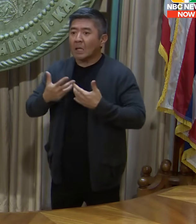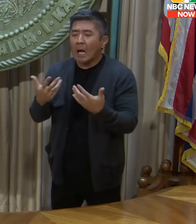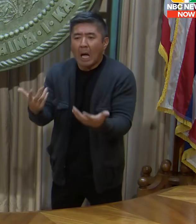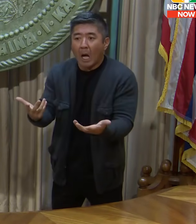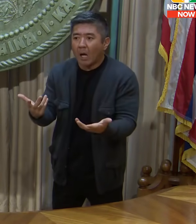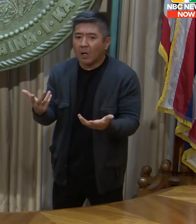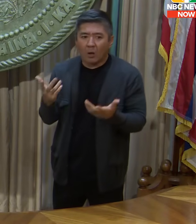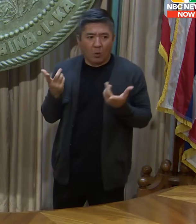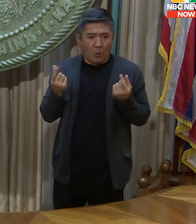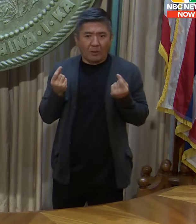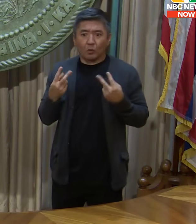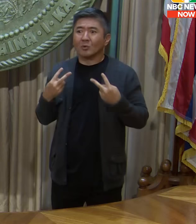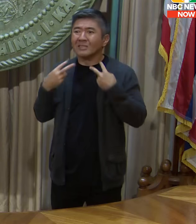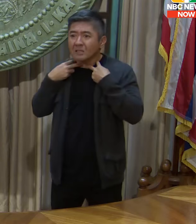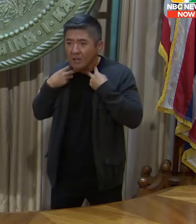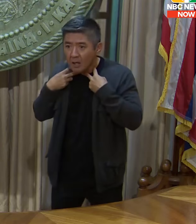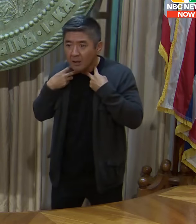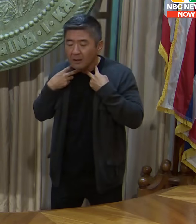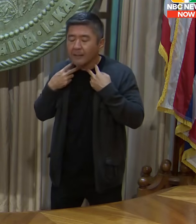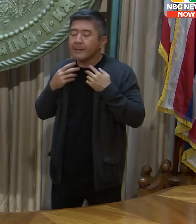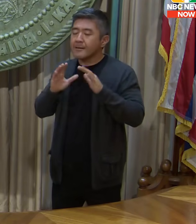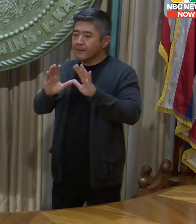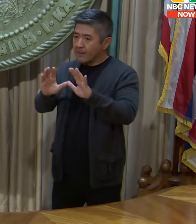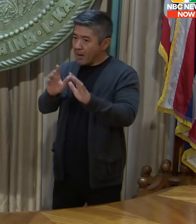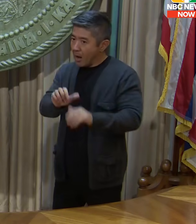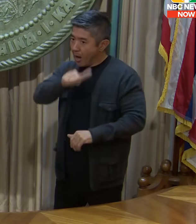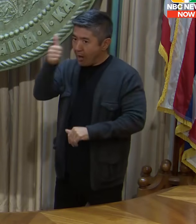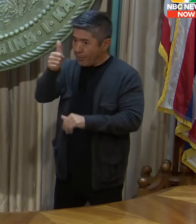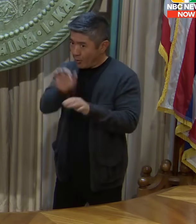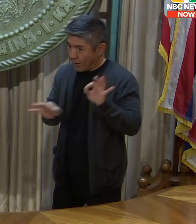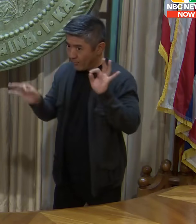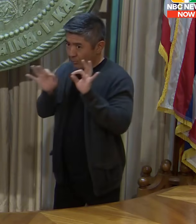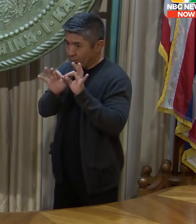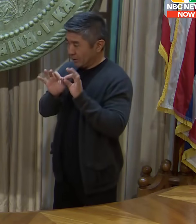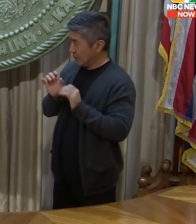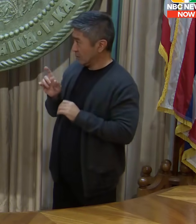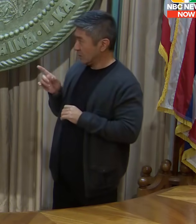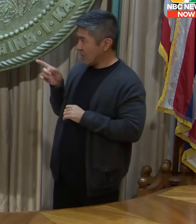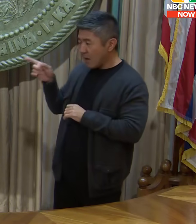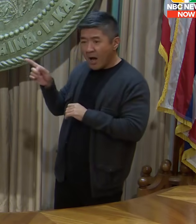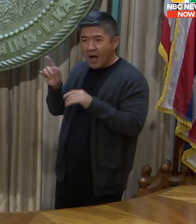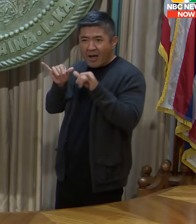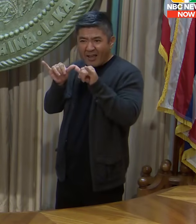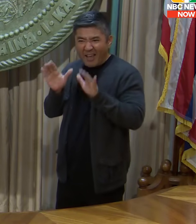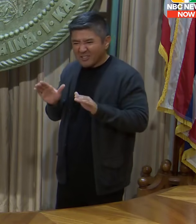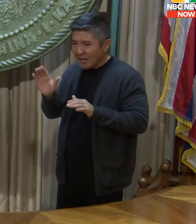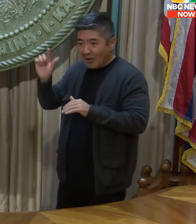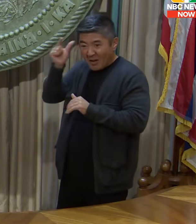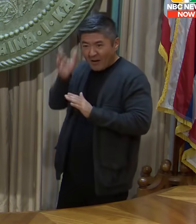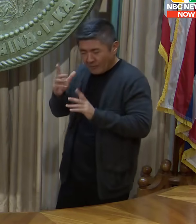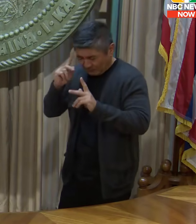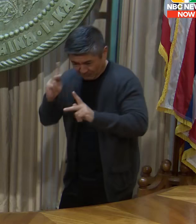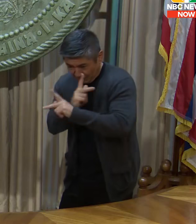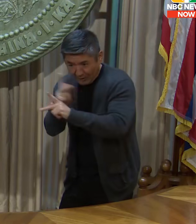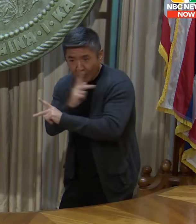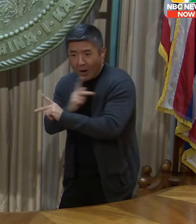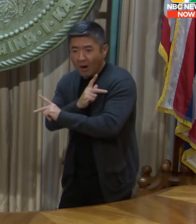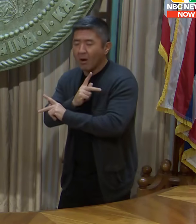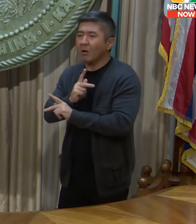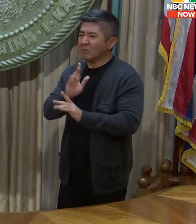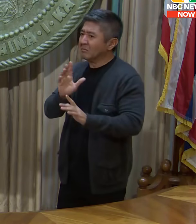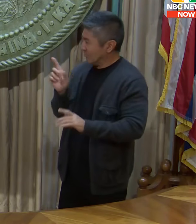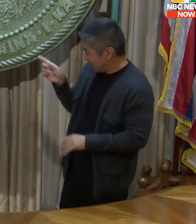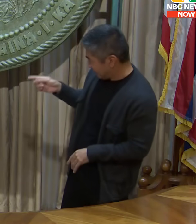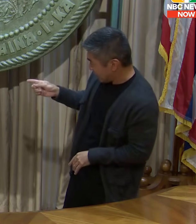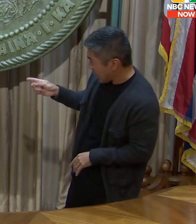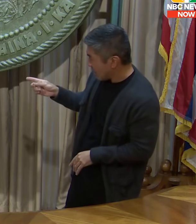alive. Now that brings us to something else important. The extraordinary work of engineers like our governor. We have already